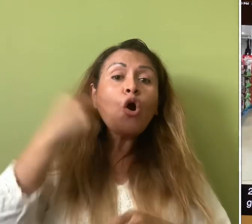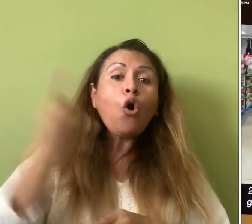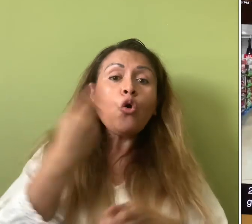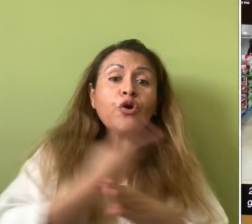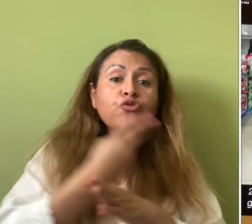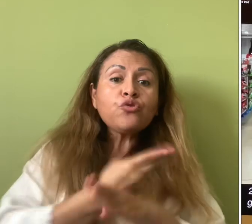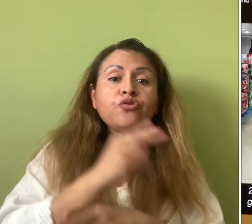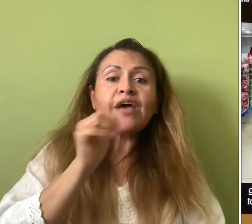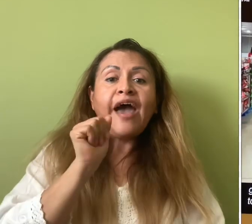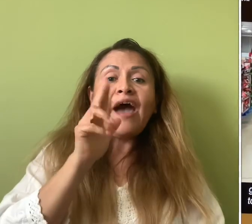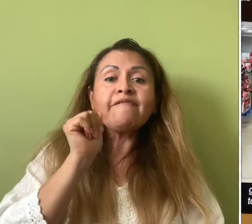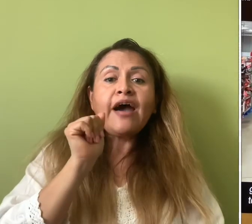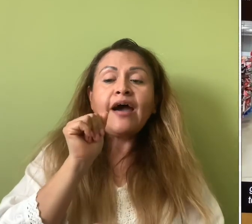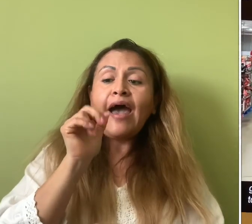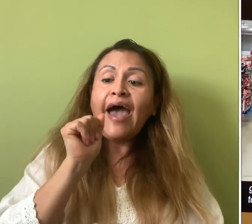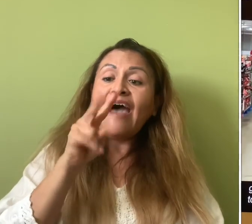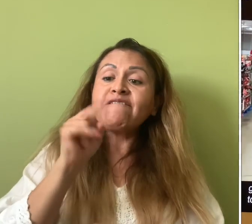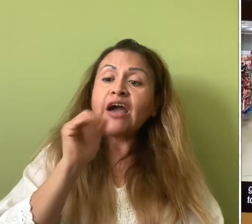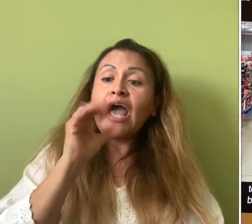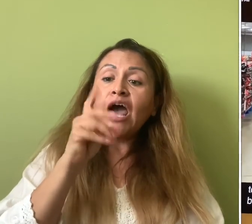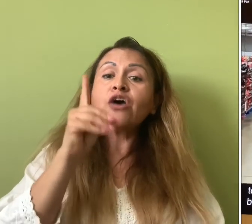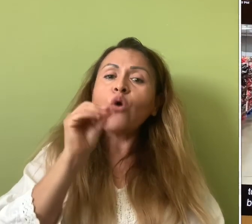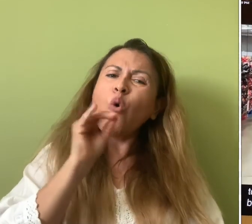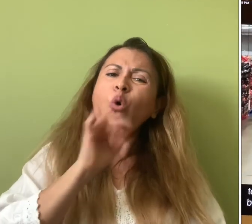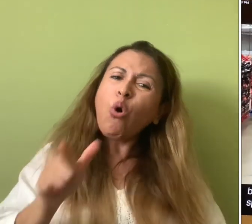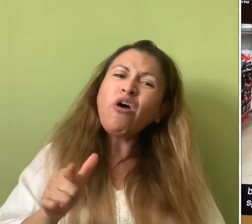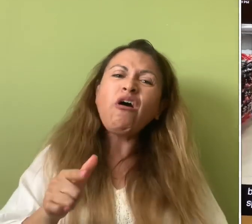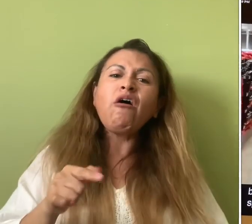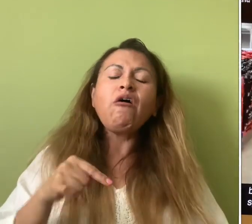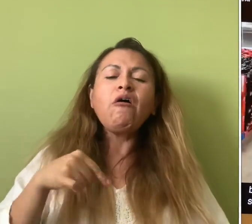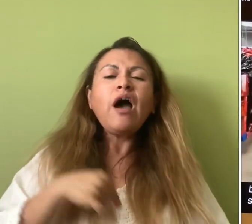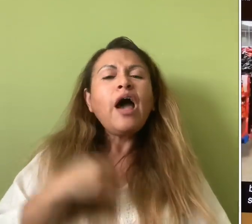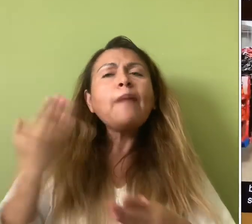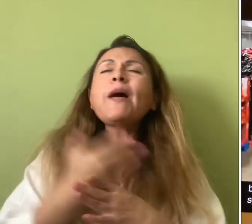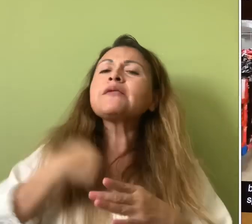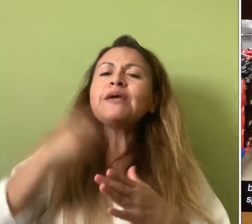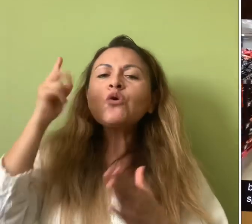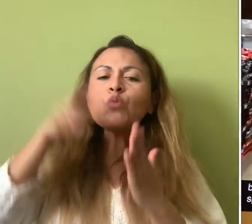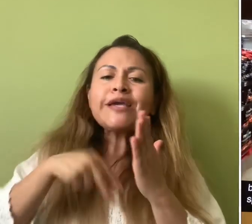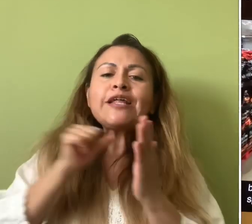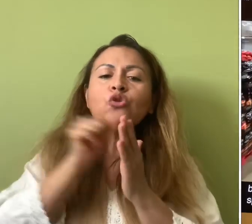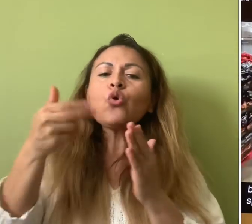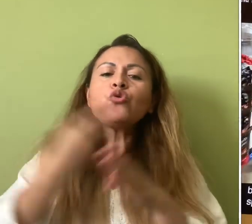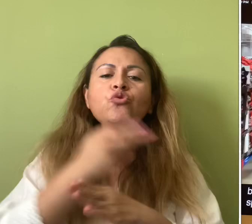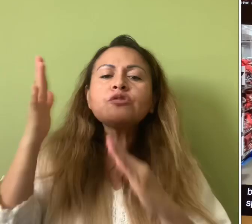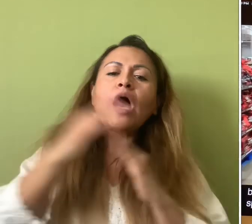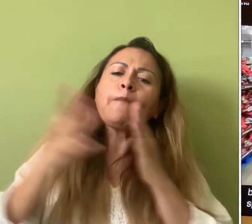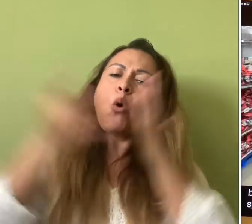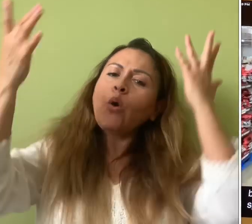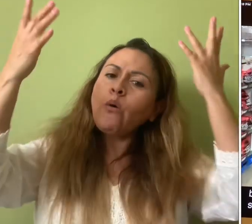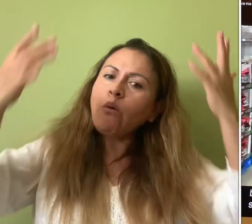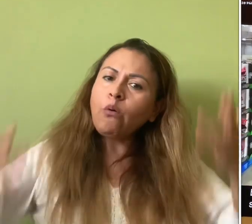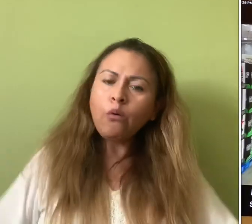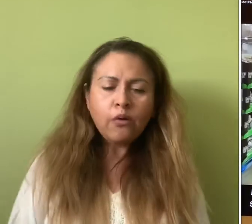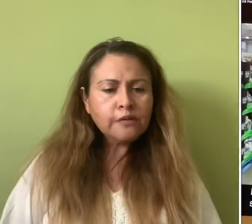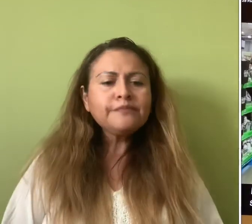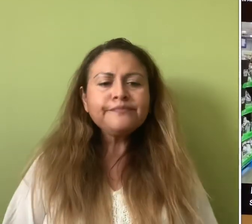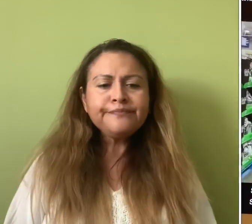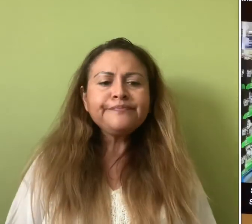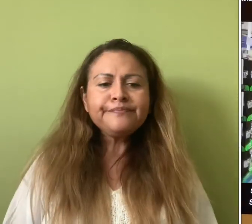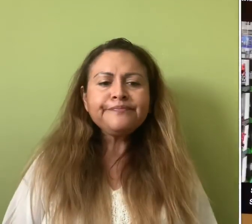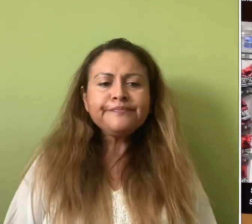going to be best in class. Just bums me out to see that, man, because you can do better. Speaking of doing better,